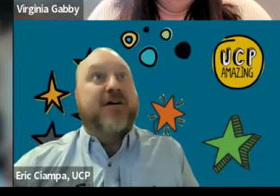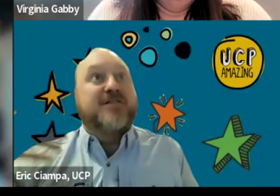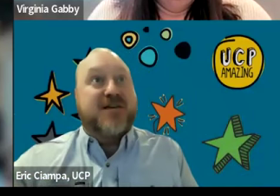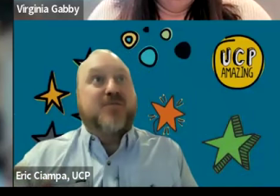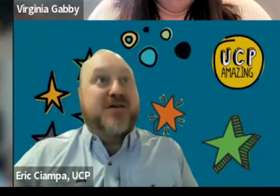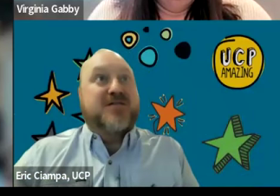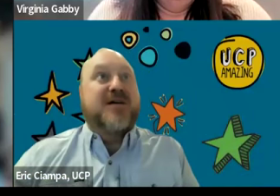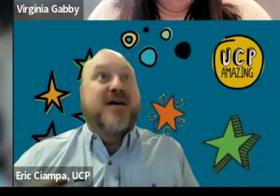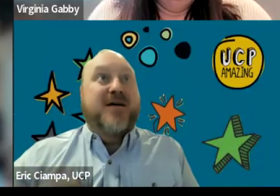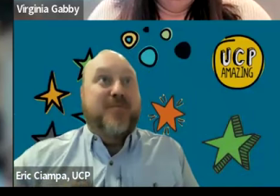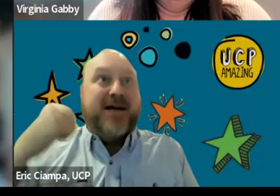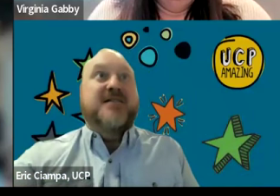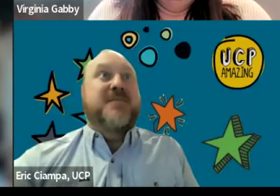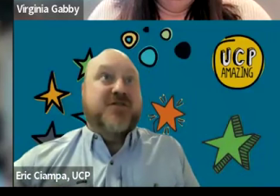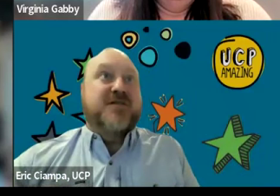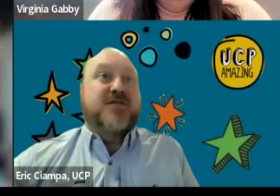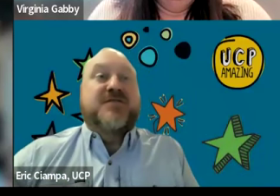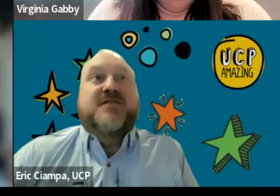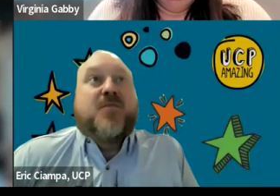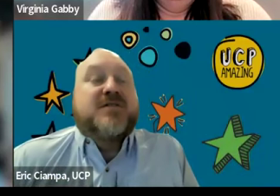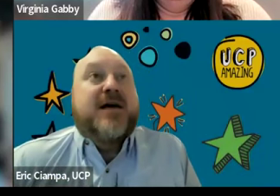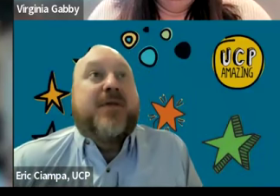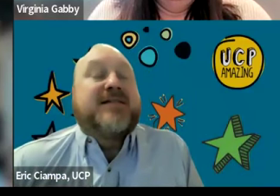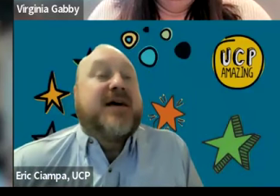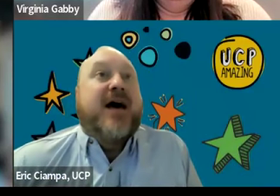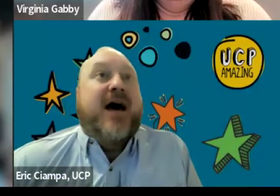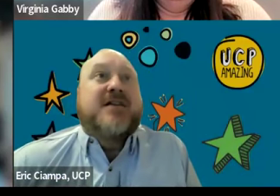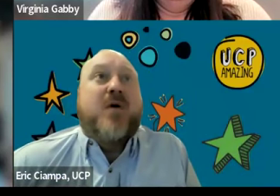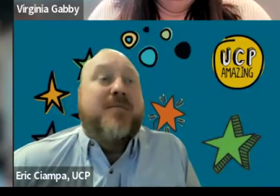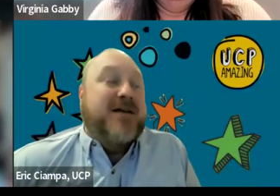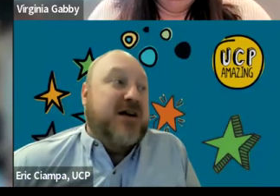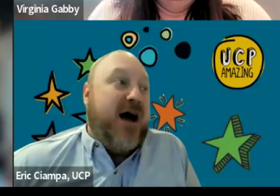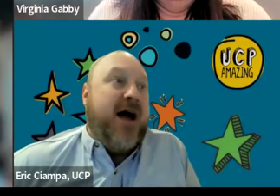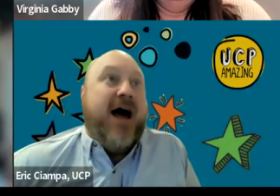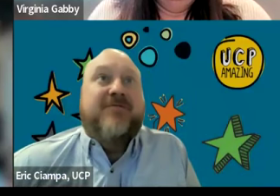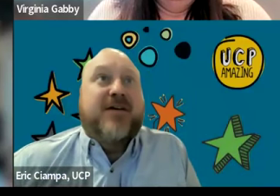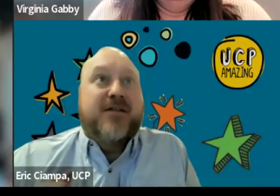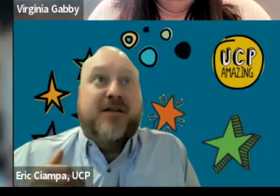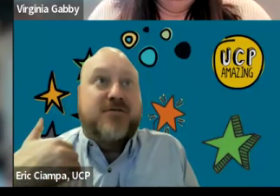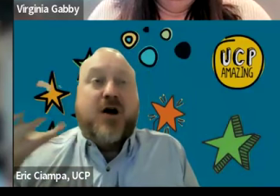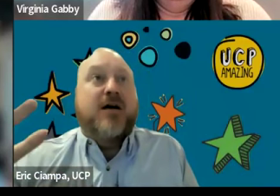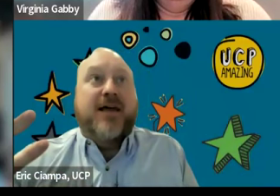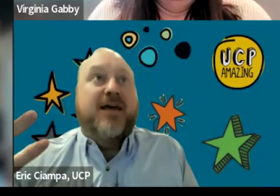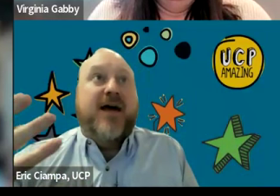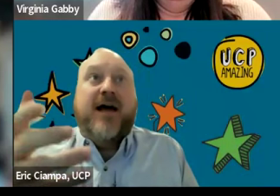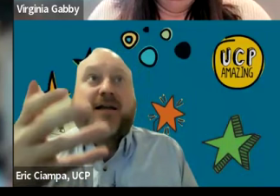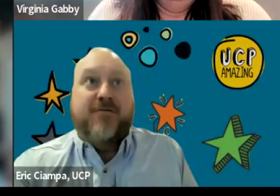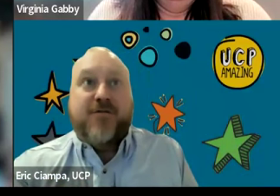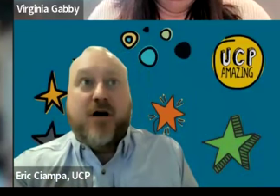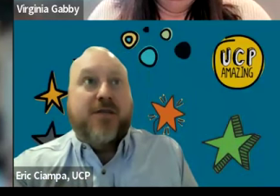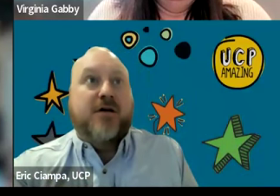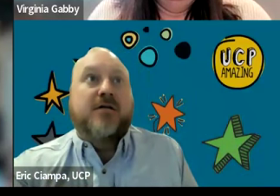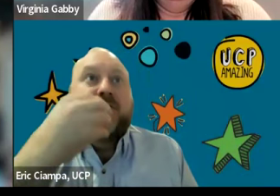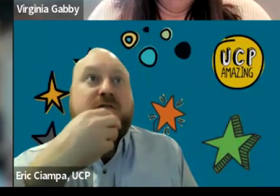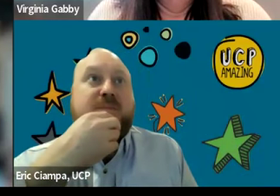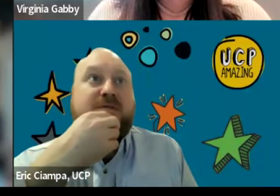general average, that there's a mechanism to make sure that services and support stay in place. I just want to mention, I feel that strongly, and I'd love